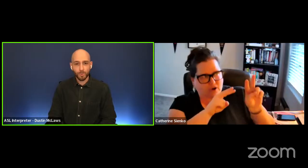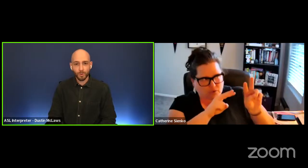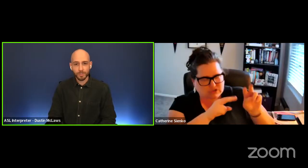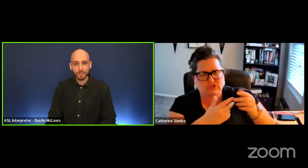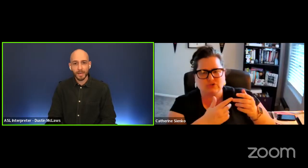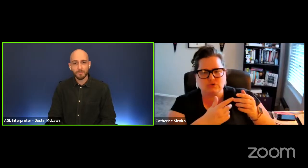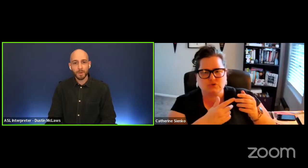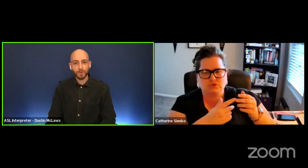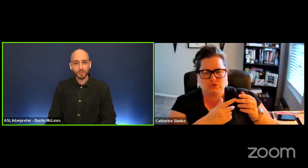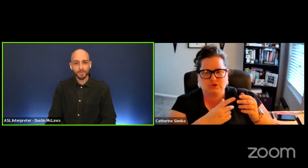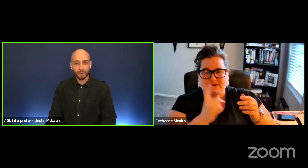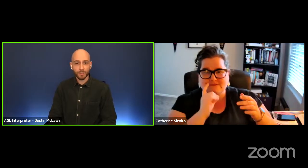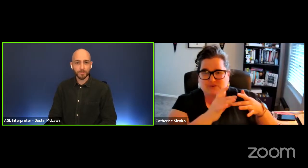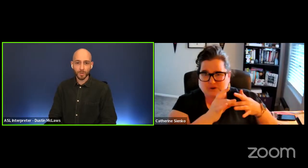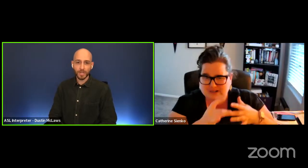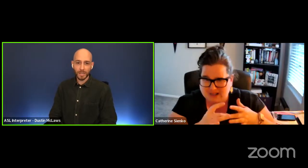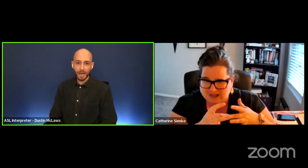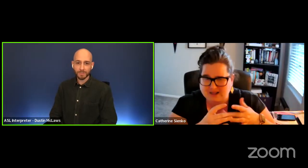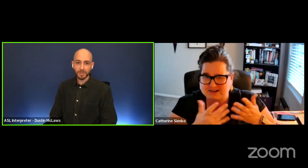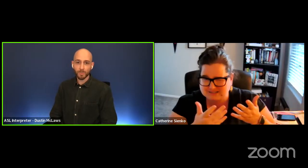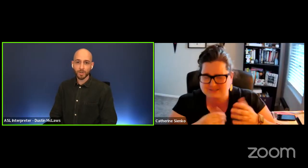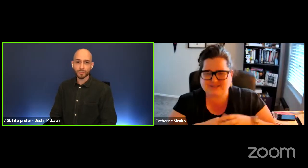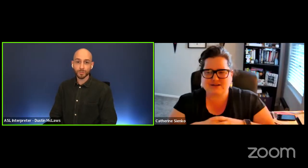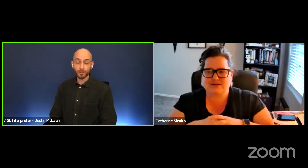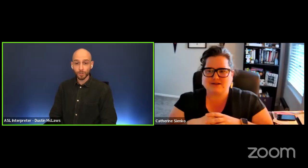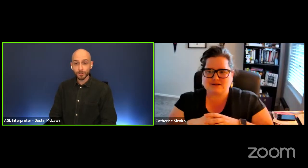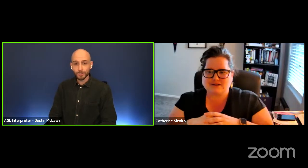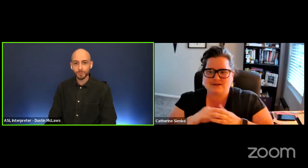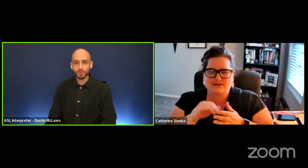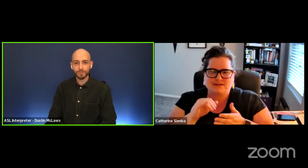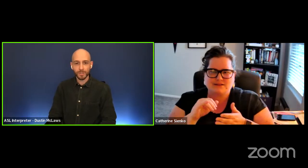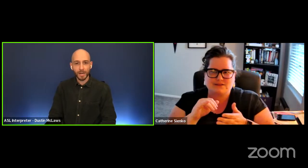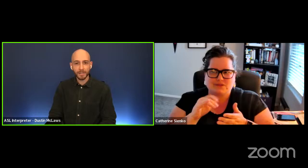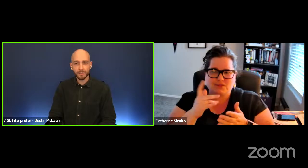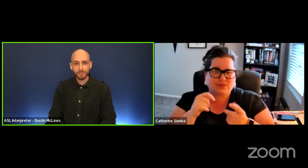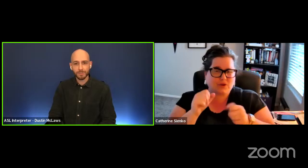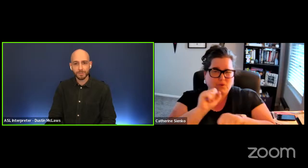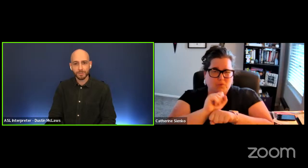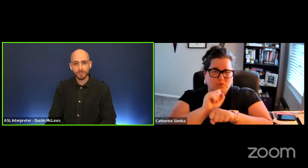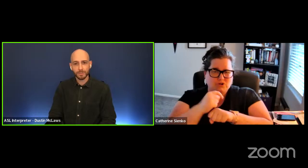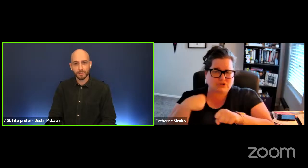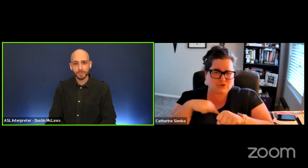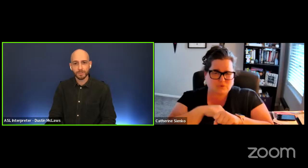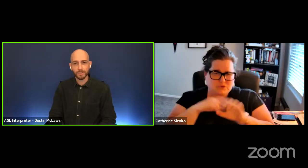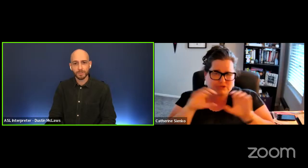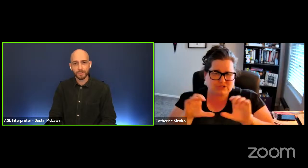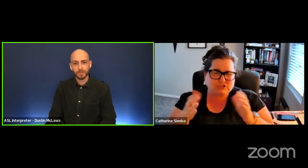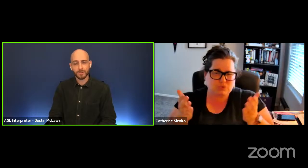It's also important that members of our community have someone to look to for guidance.